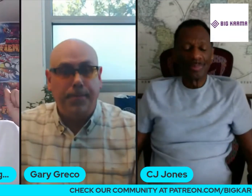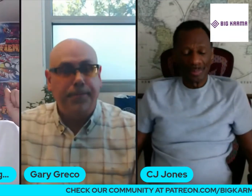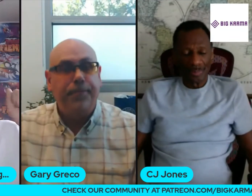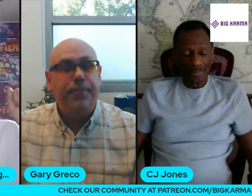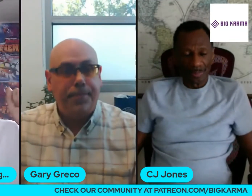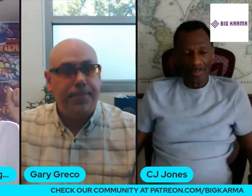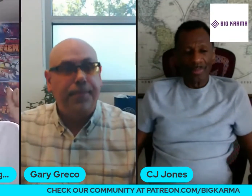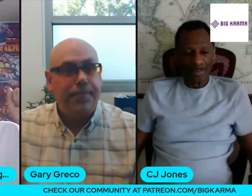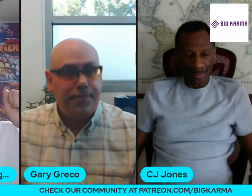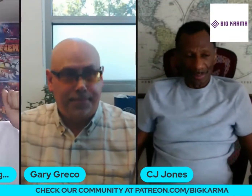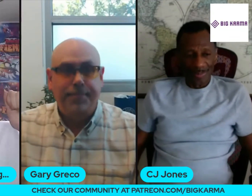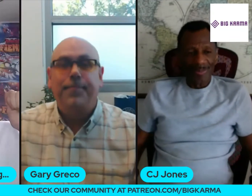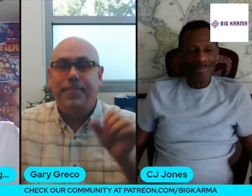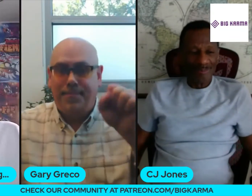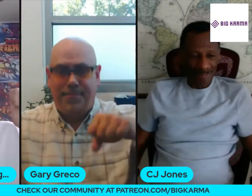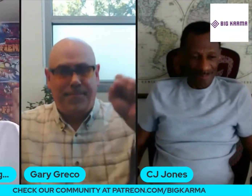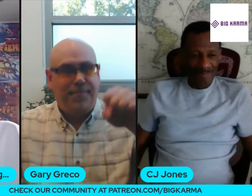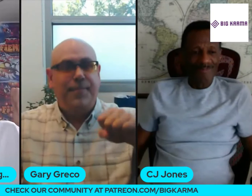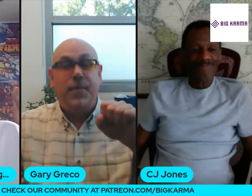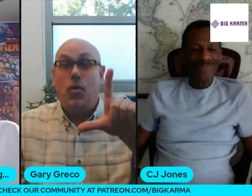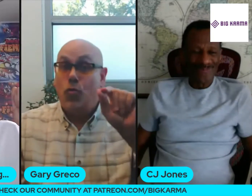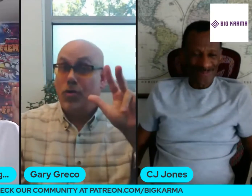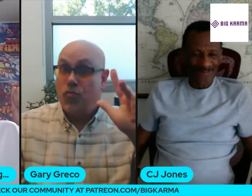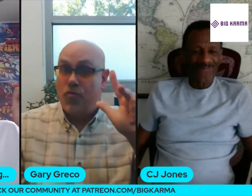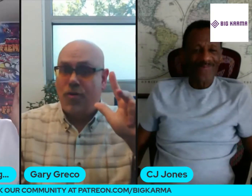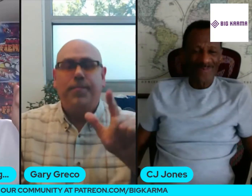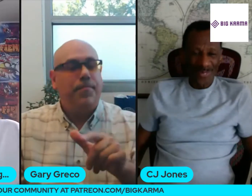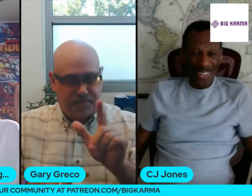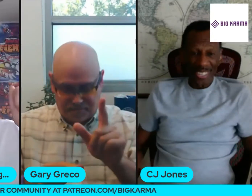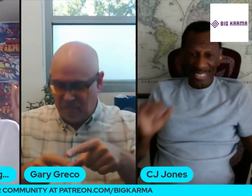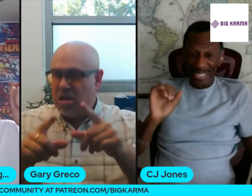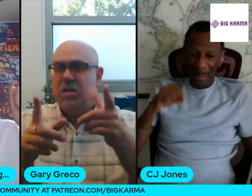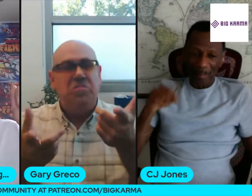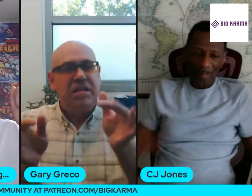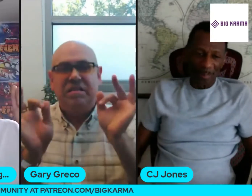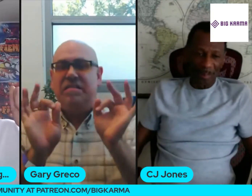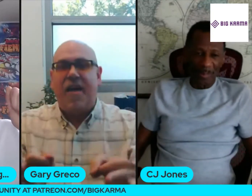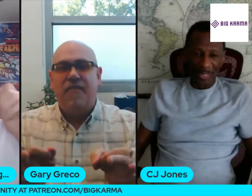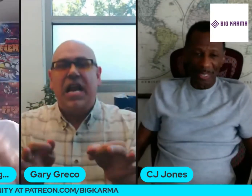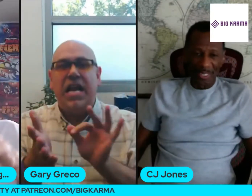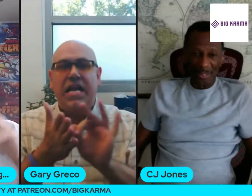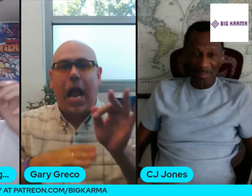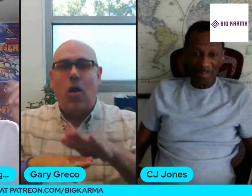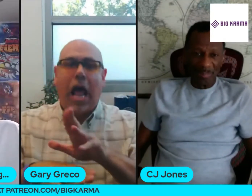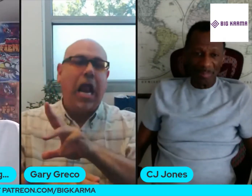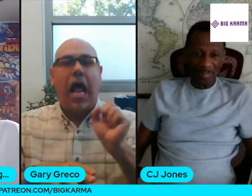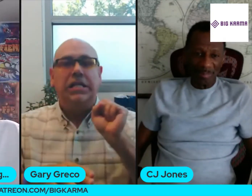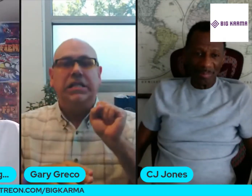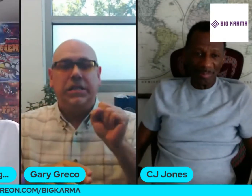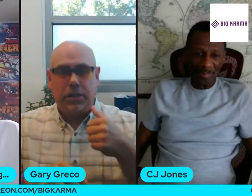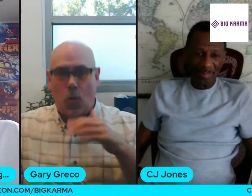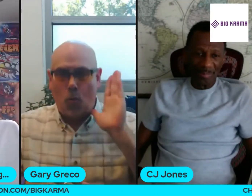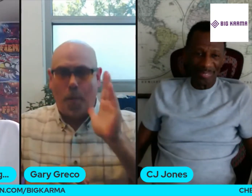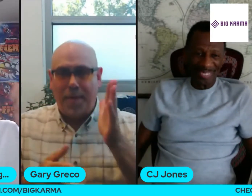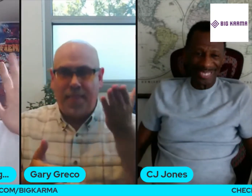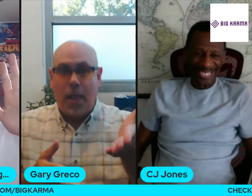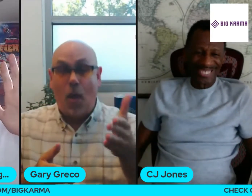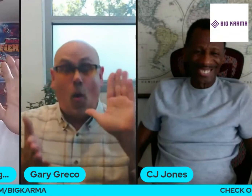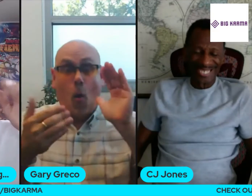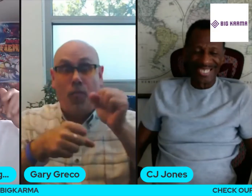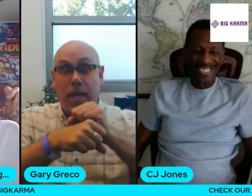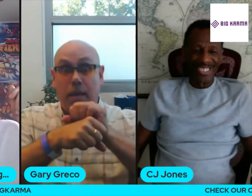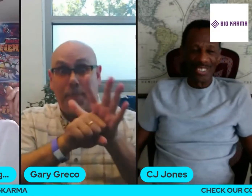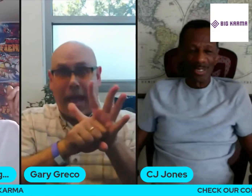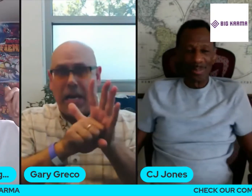about. Yeah, 2023, count on us. We'll be there. Hopefully the pandemic let us travel